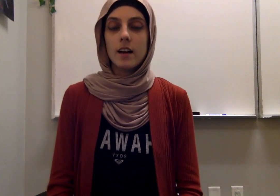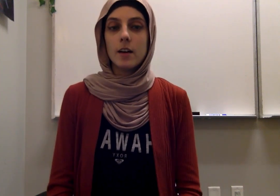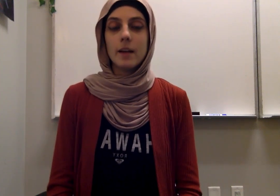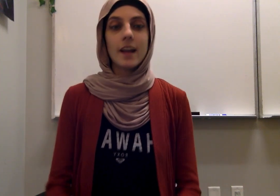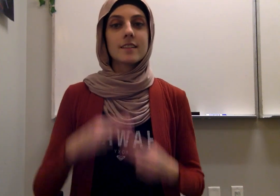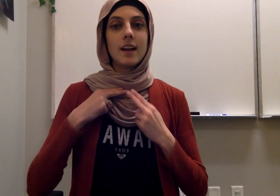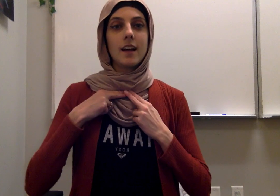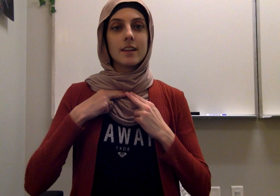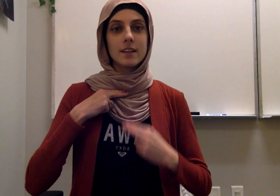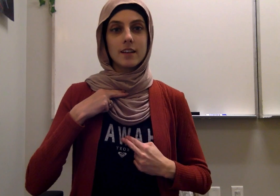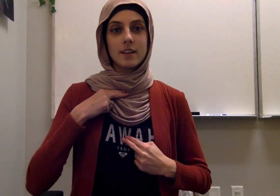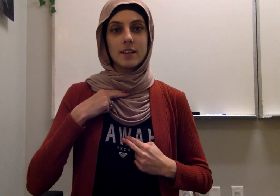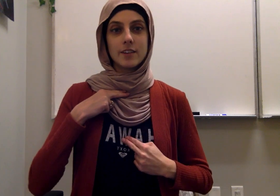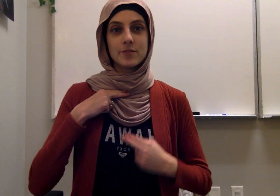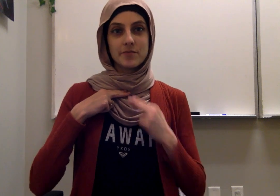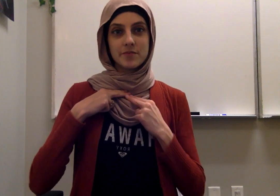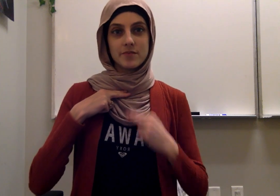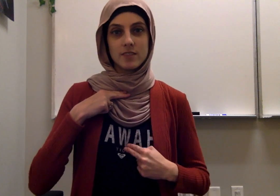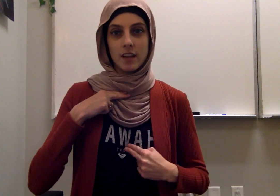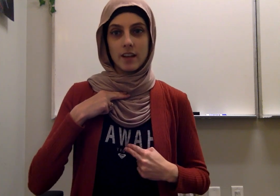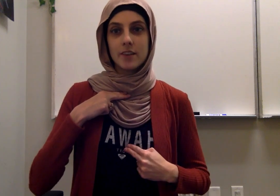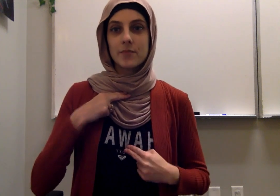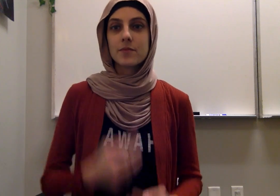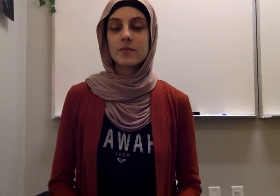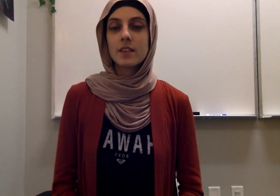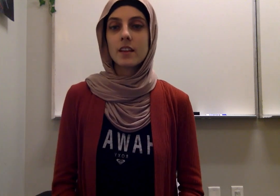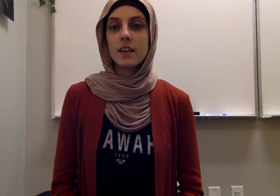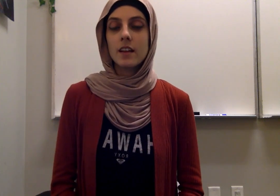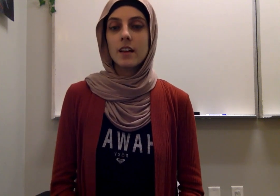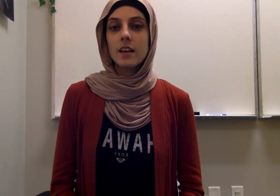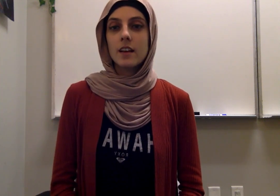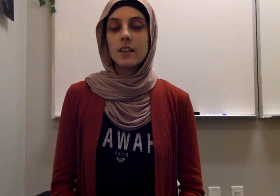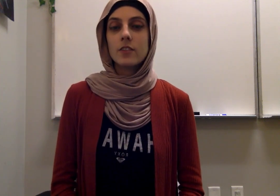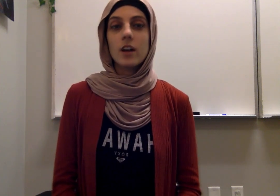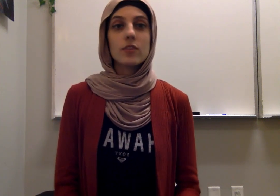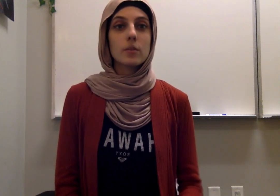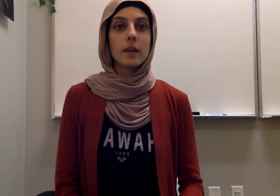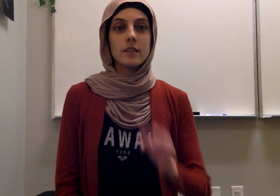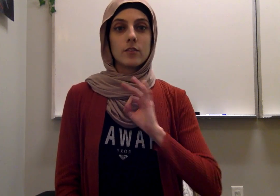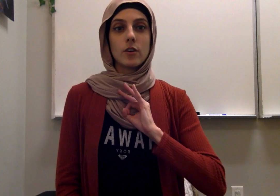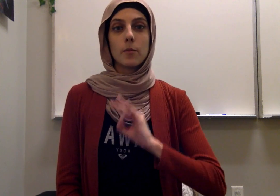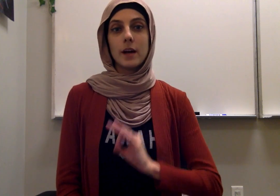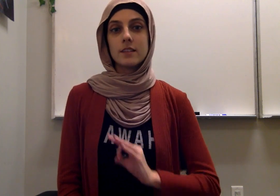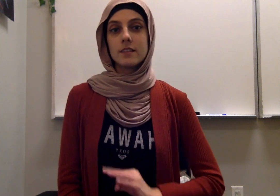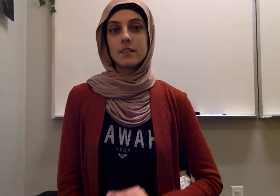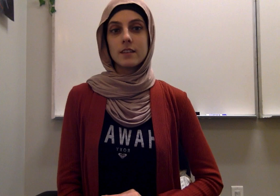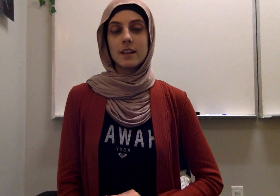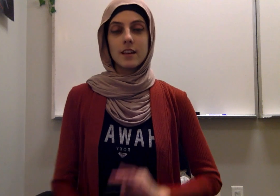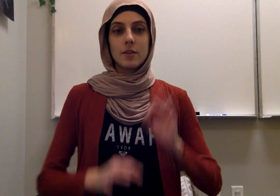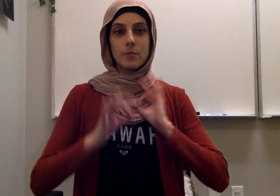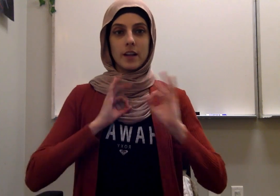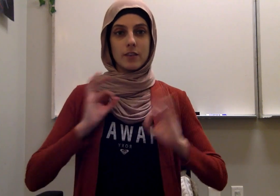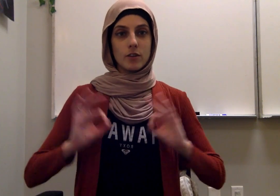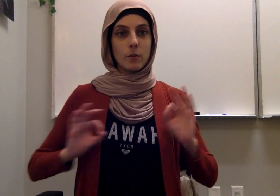A necktie, tie. Dots or buttons, so buttons, but if you have a polka